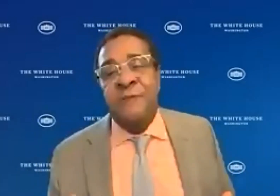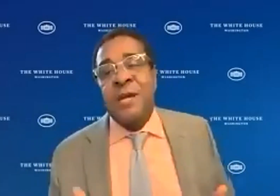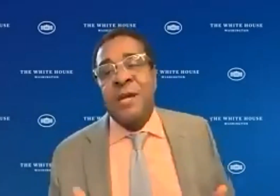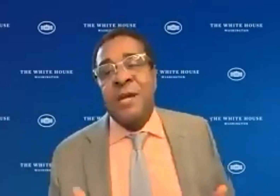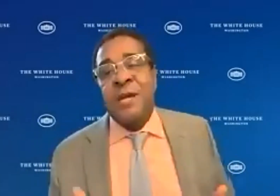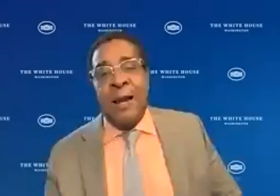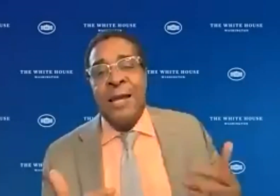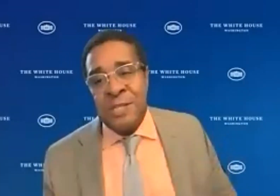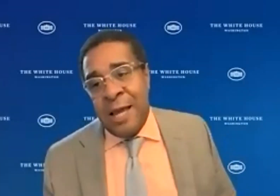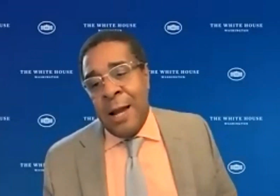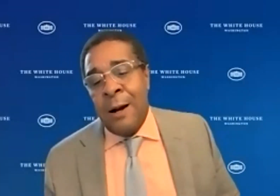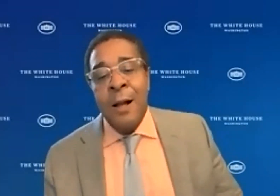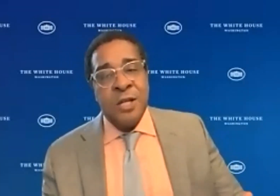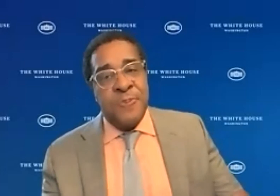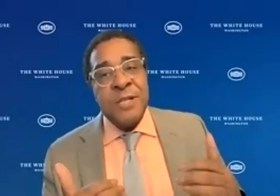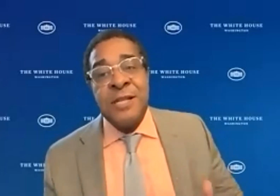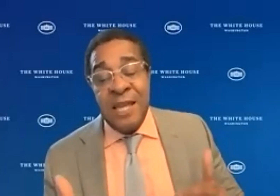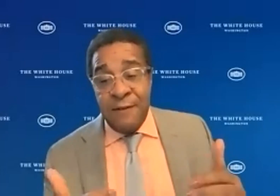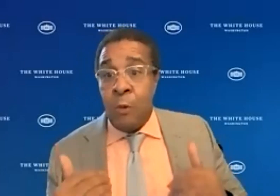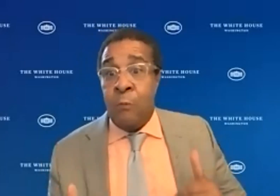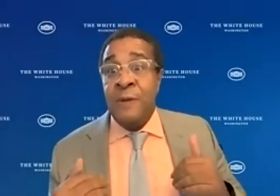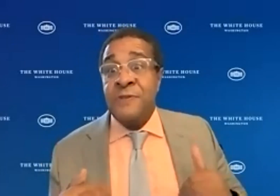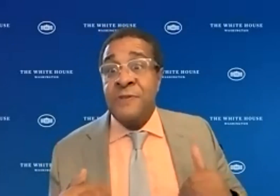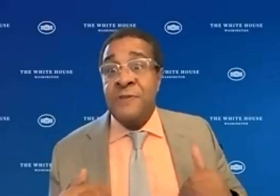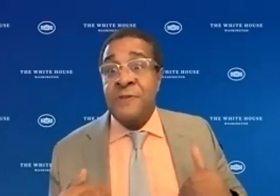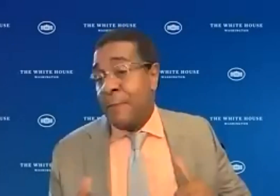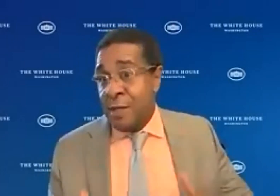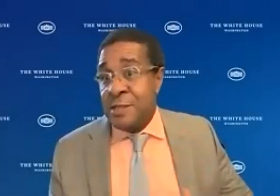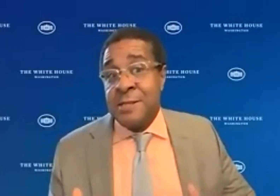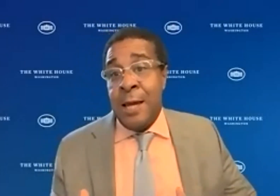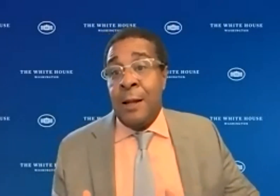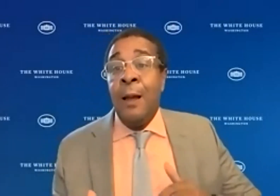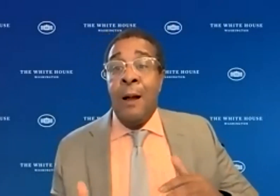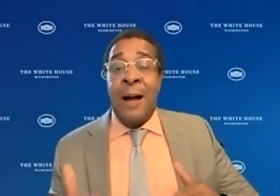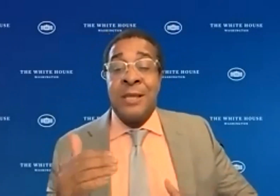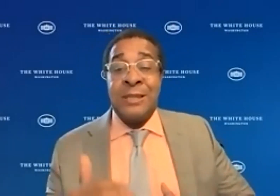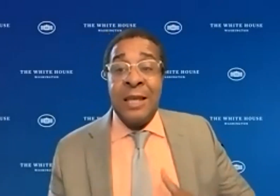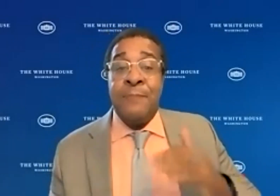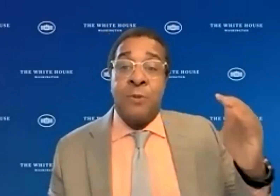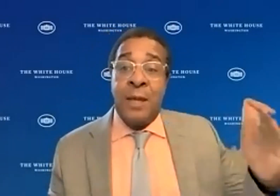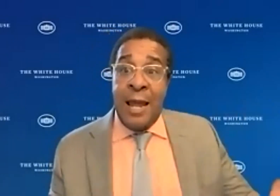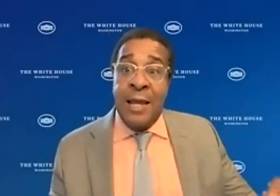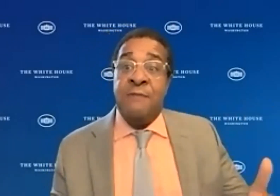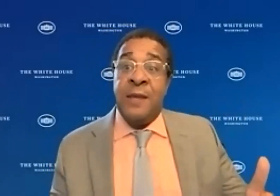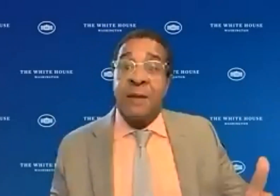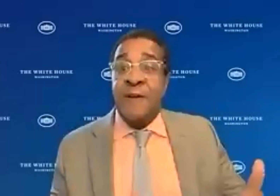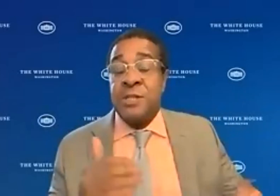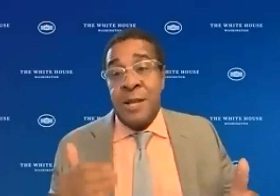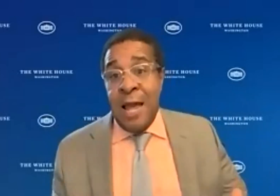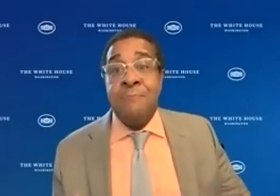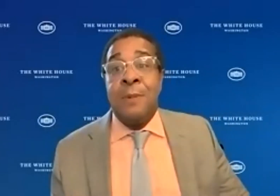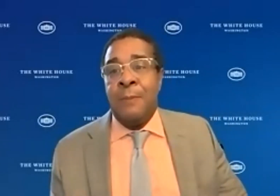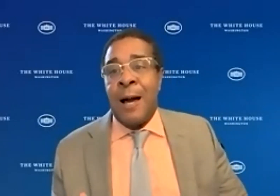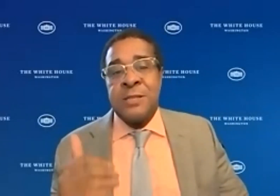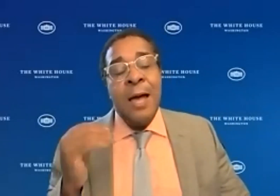out of HIV care into care, especially given what we've seen in some of the recent data about the link between HIV